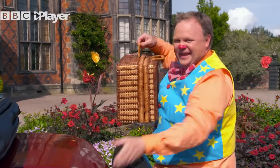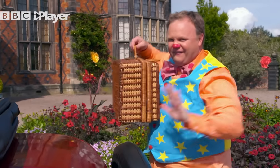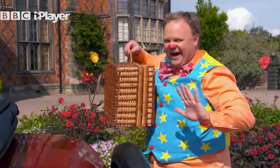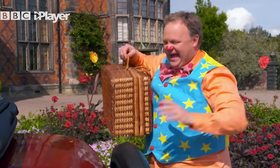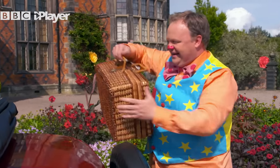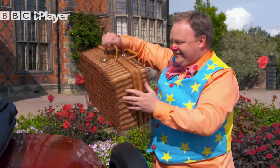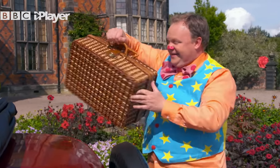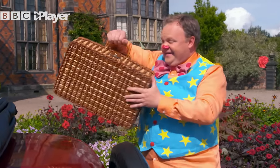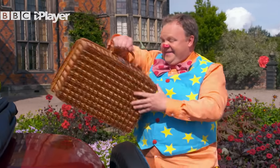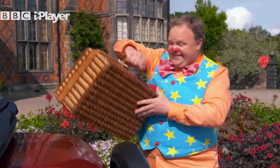Aha! Wait.